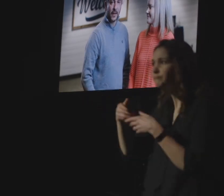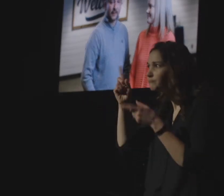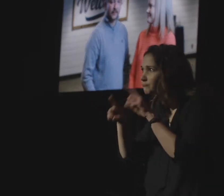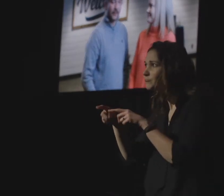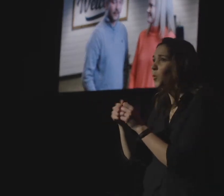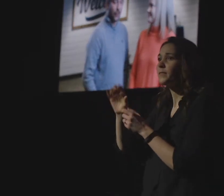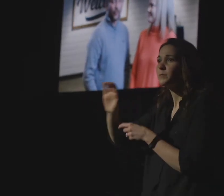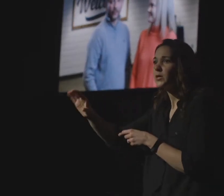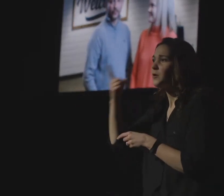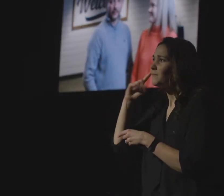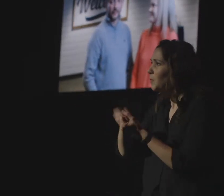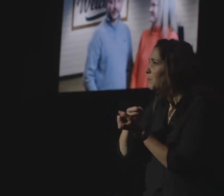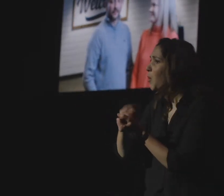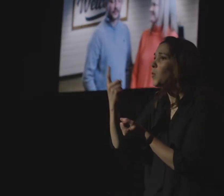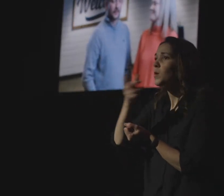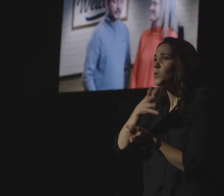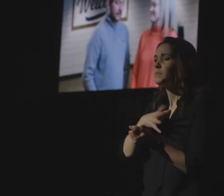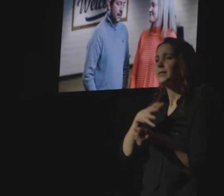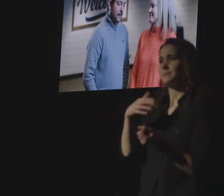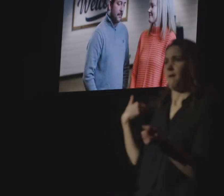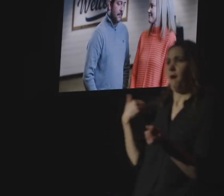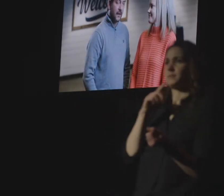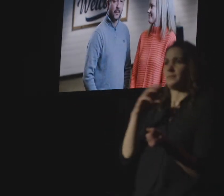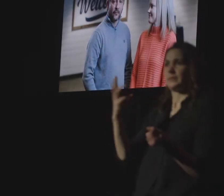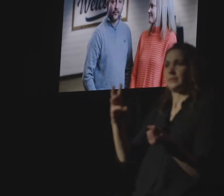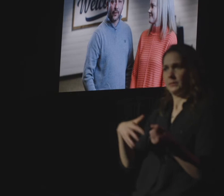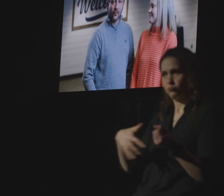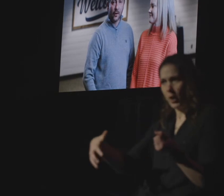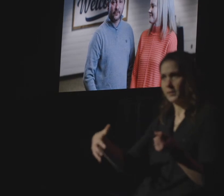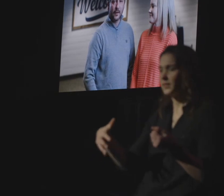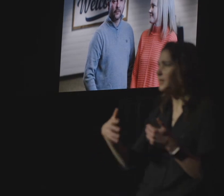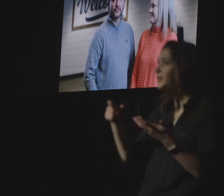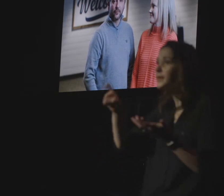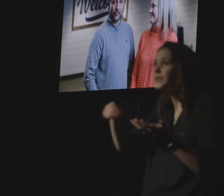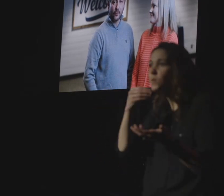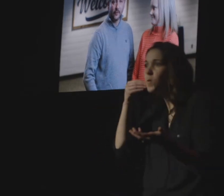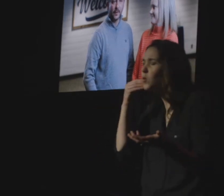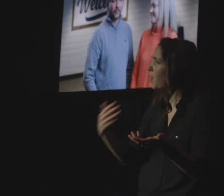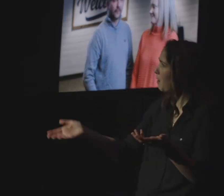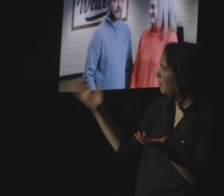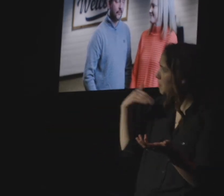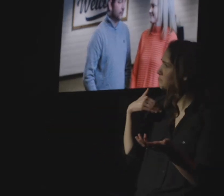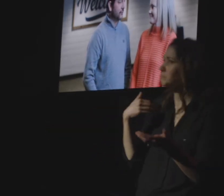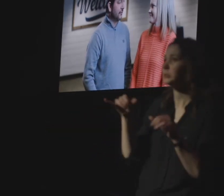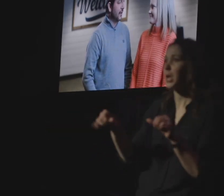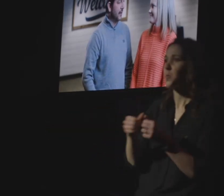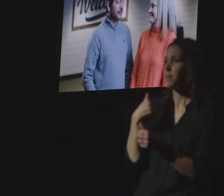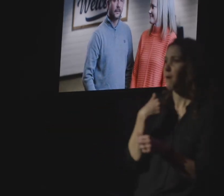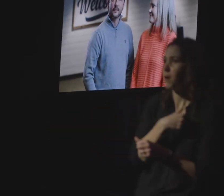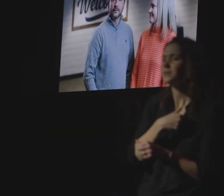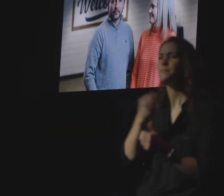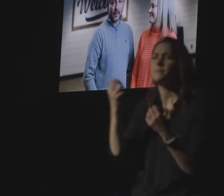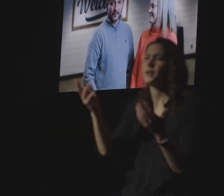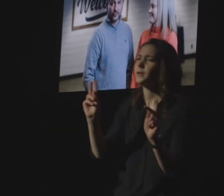place to stay, and a home where she could feel safe. Many of the people from Browncroft helped support her. They provided furniture